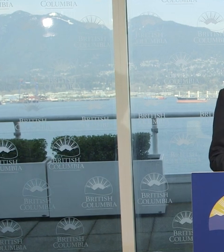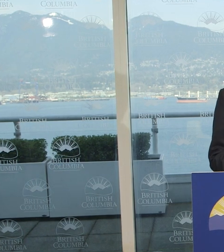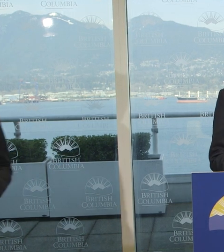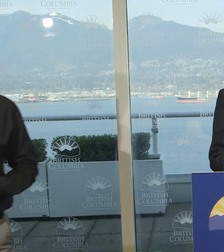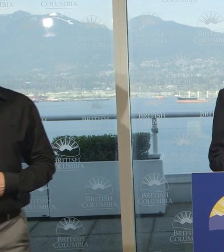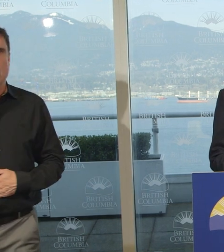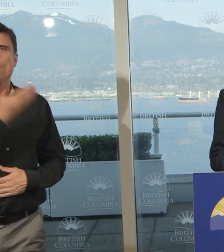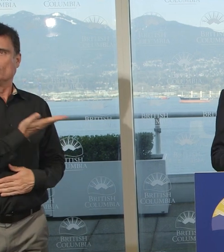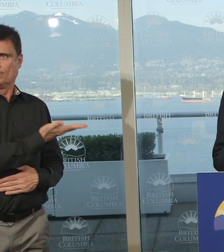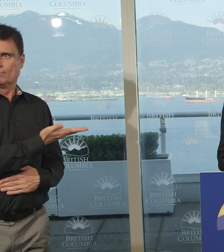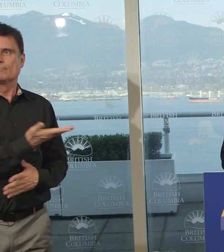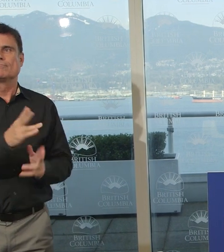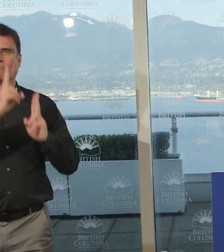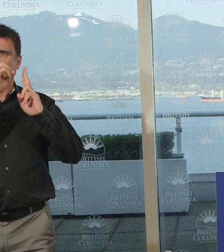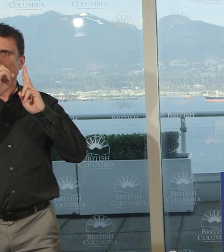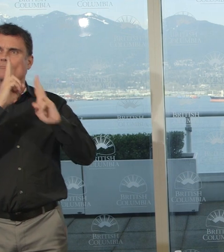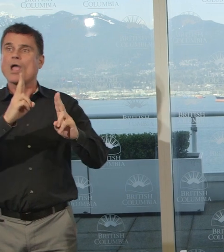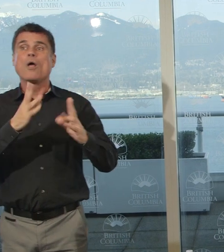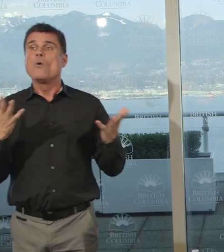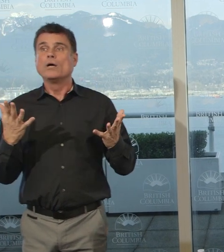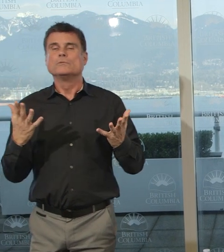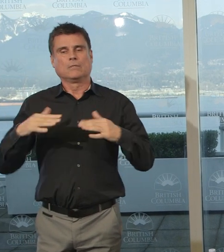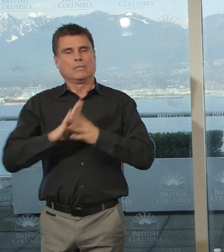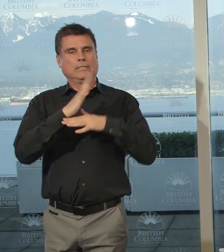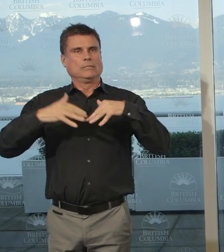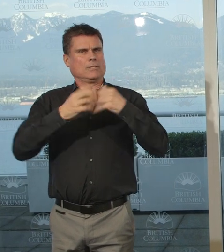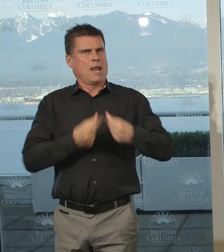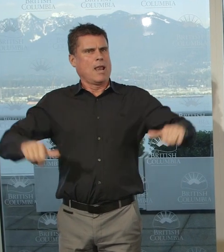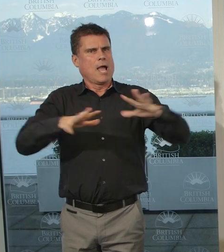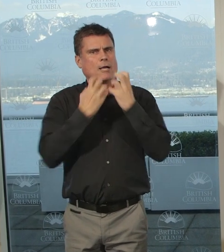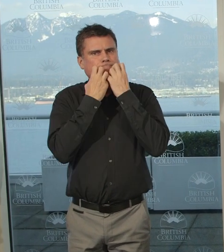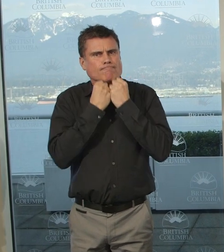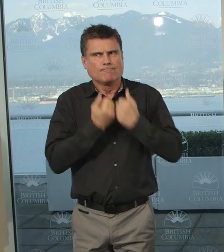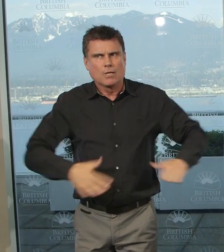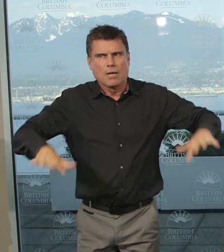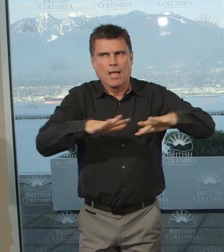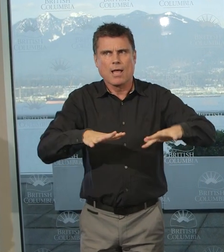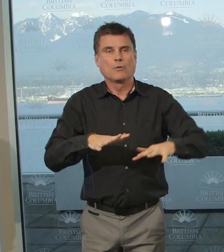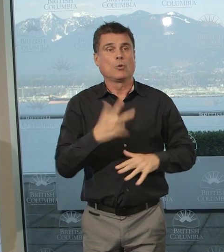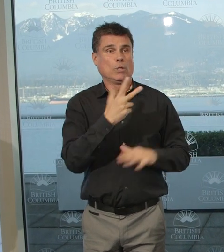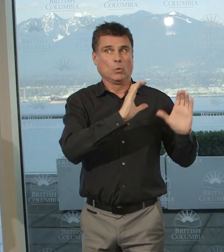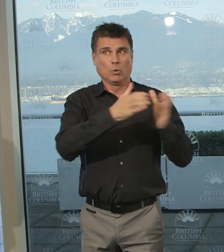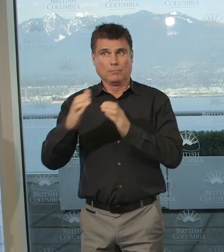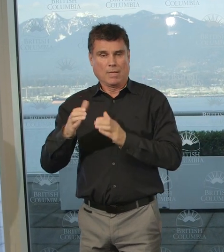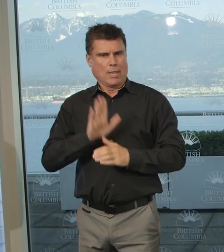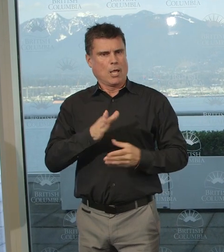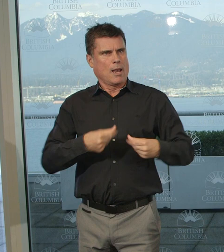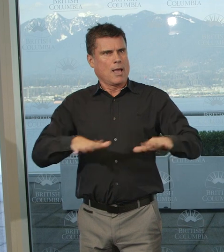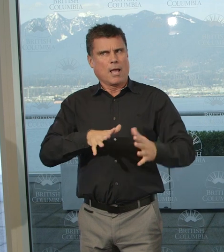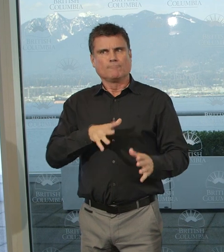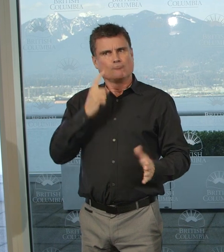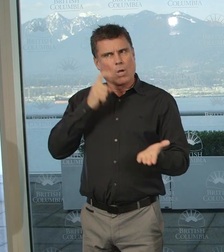on the traditional territories of the Musqueam, of the Squamish, of the Tsleil-Waututh people. Tomorrow we'll be doing a briefing session at 3 o'clock as well, right